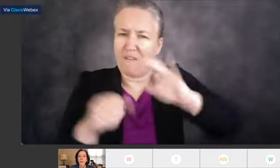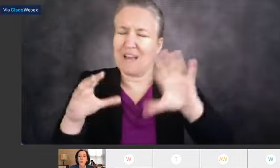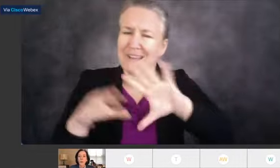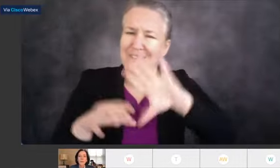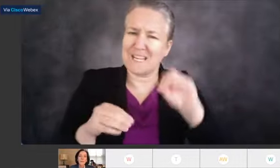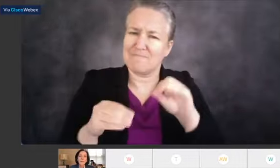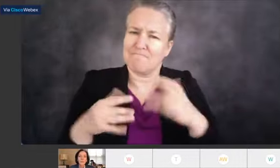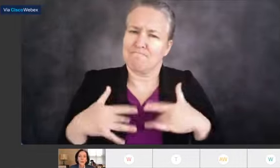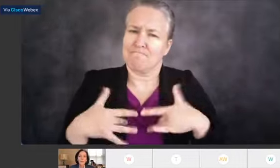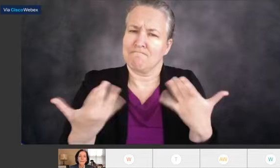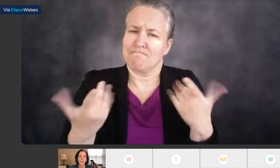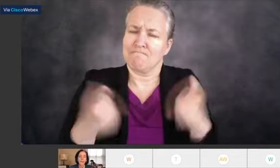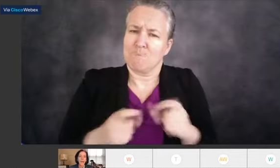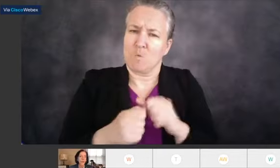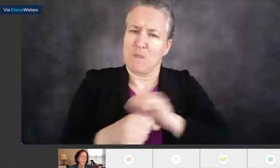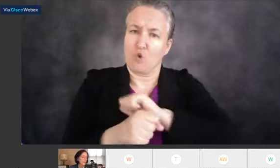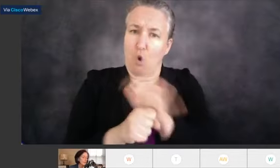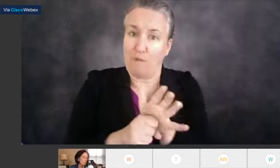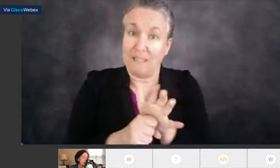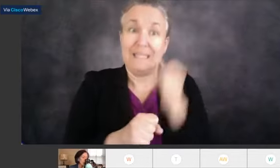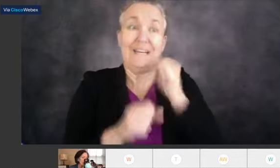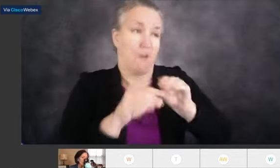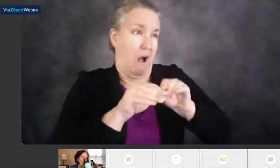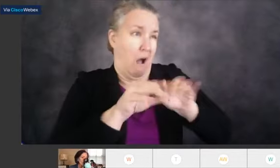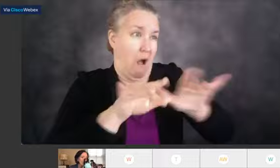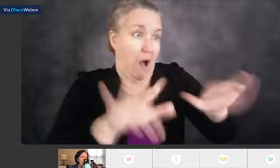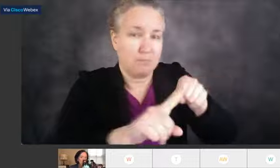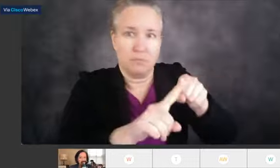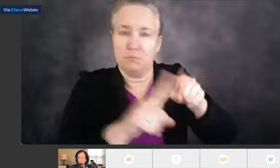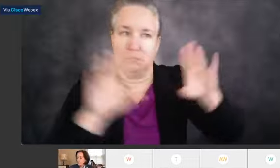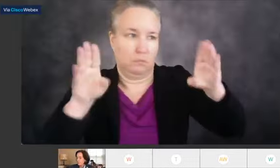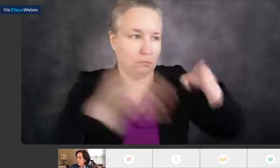be able to quickly suppress any outbreaks.